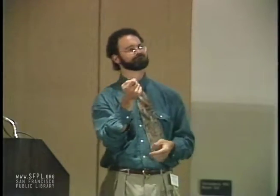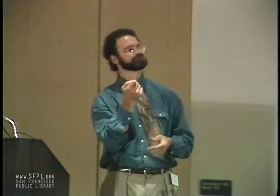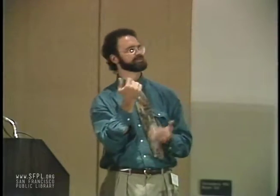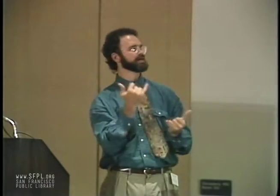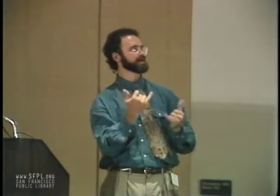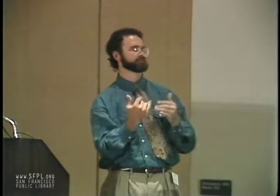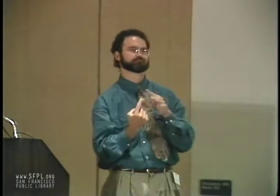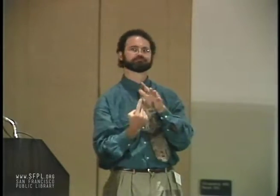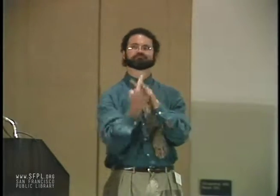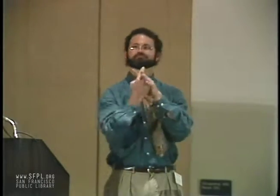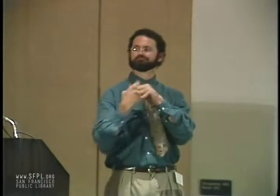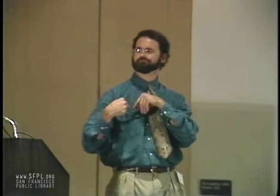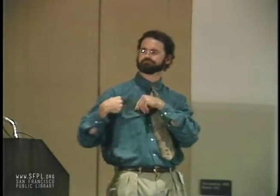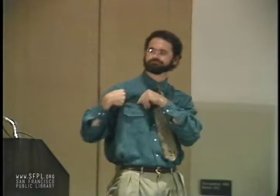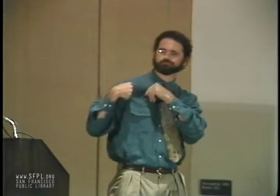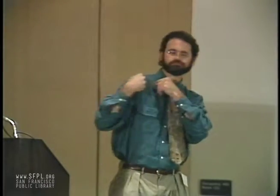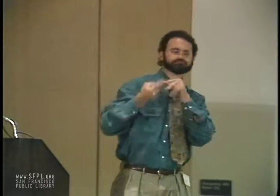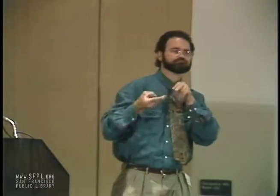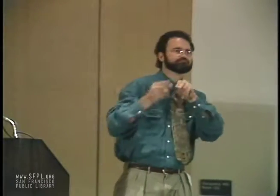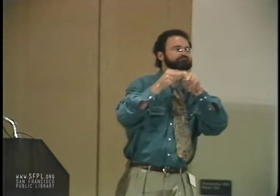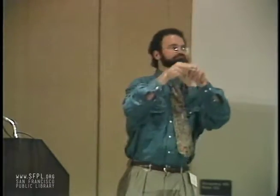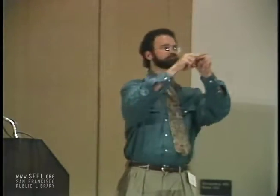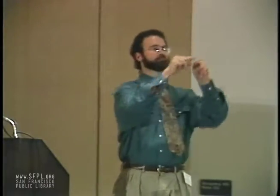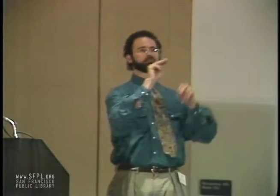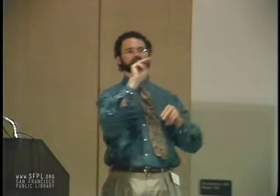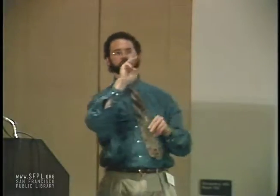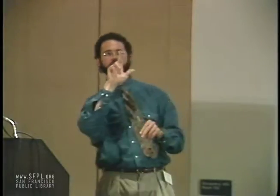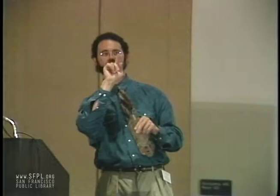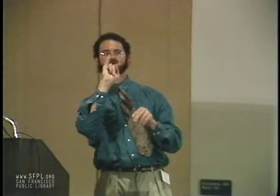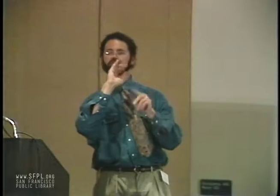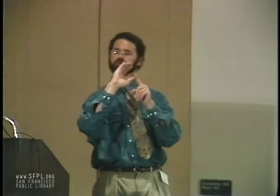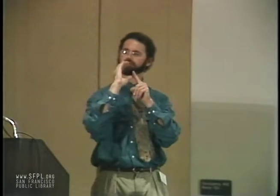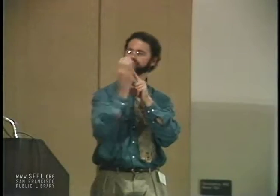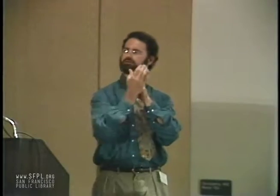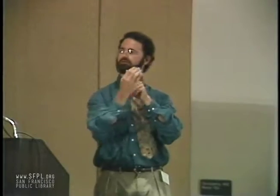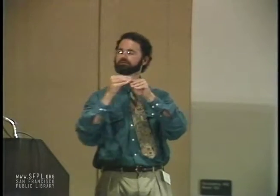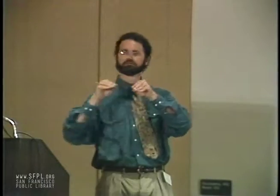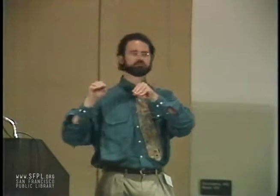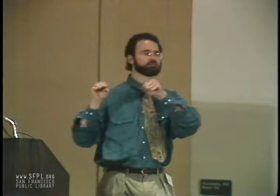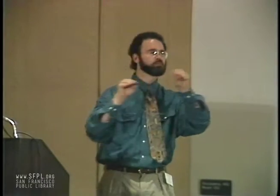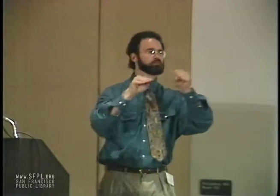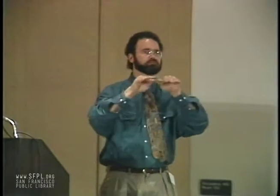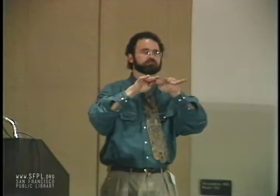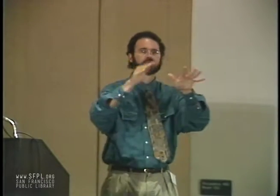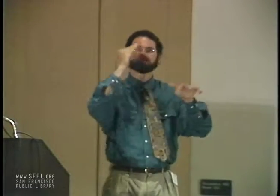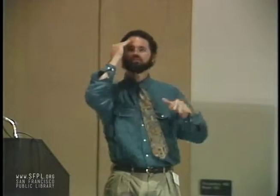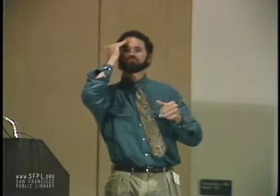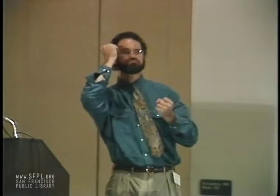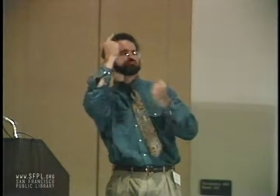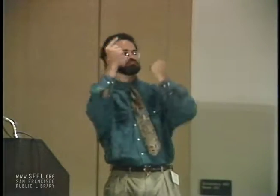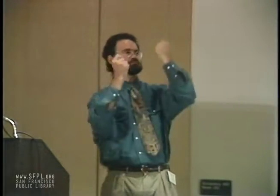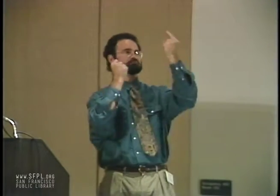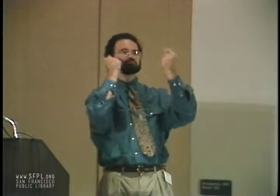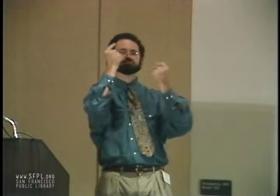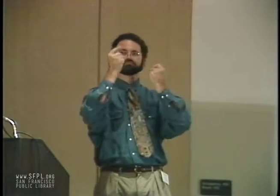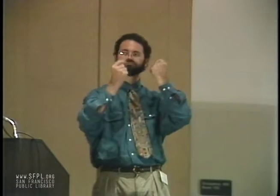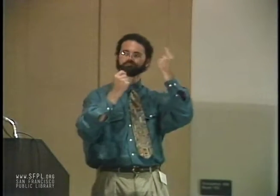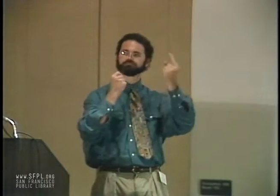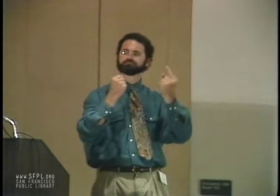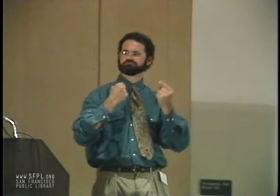And yet when we look for that information on cultural diversity within the deaf community, we find very little. There's more of a move in that direction,